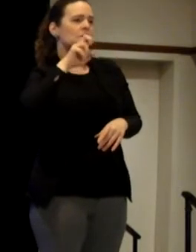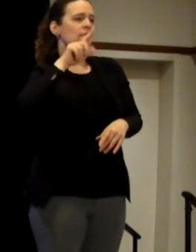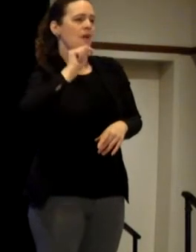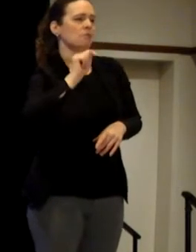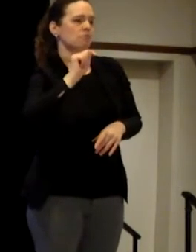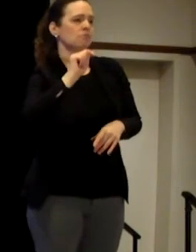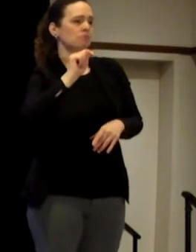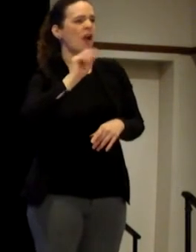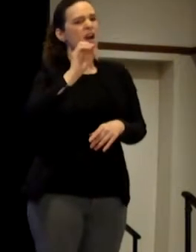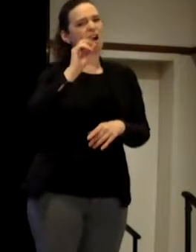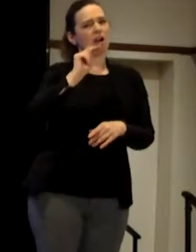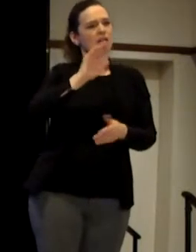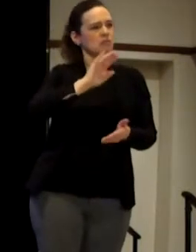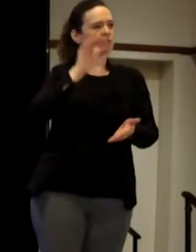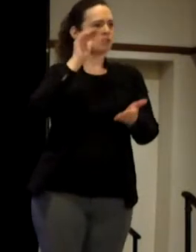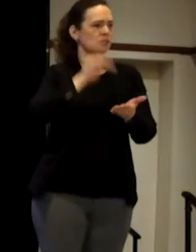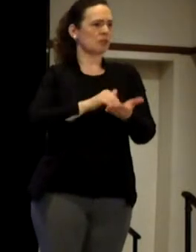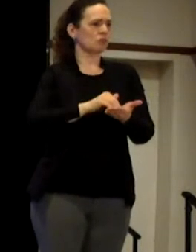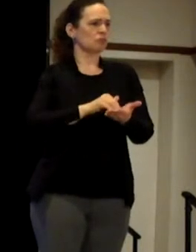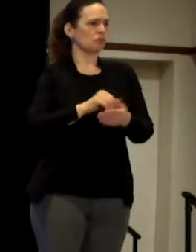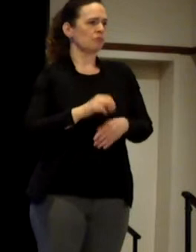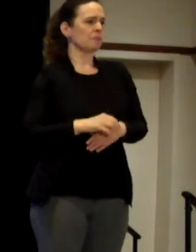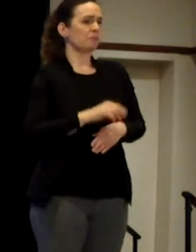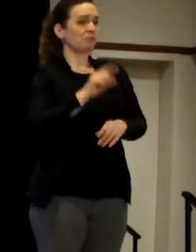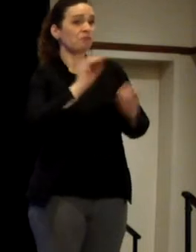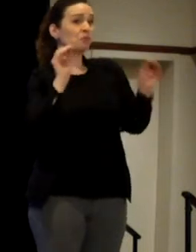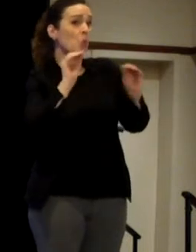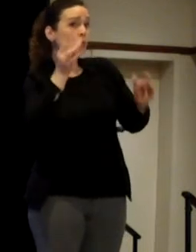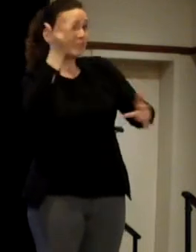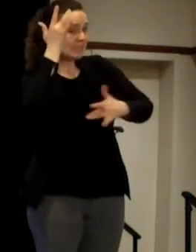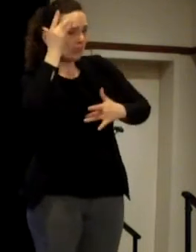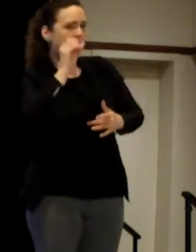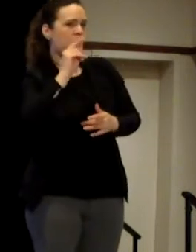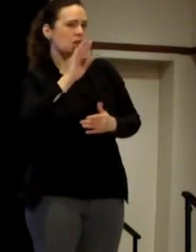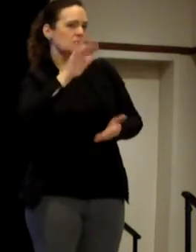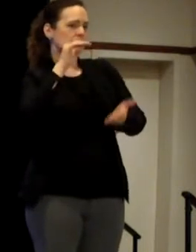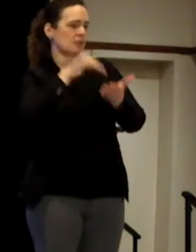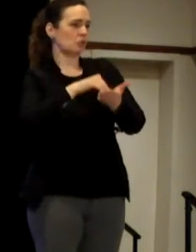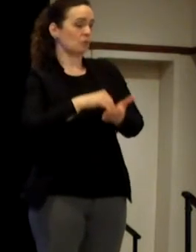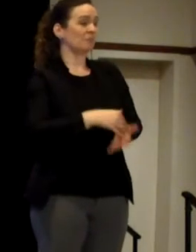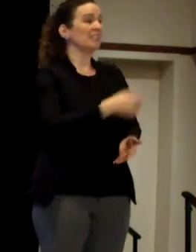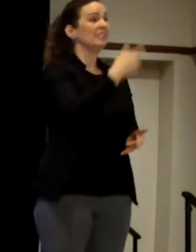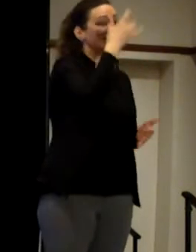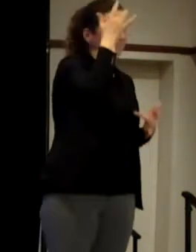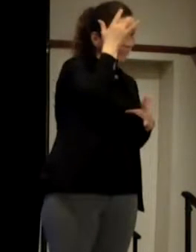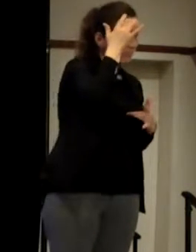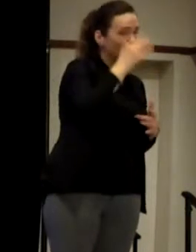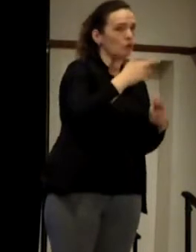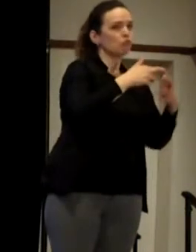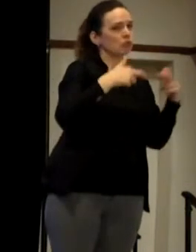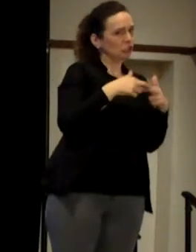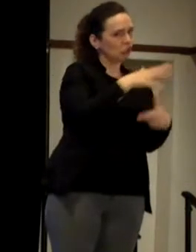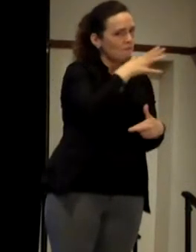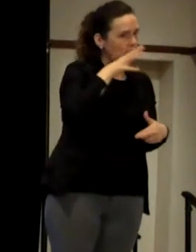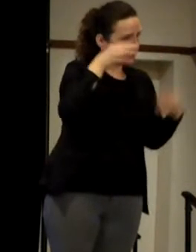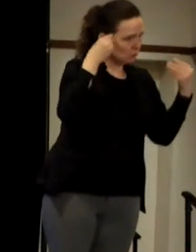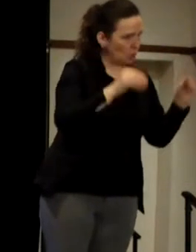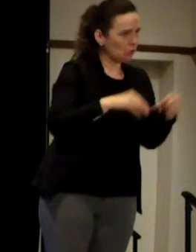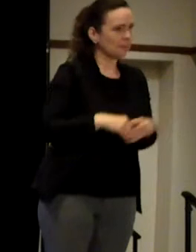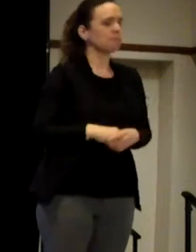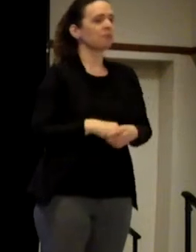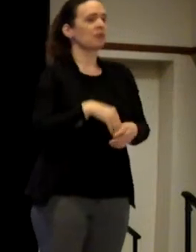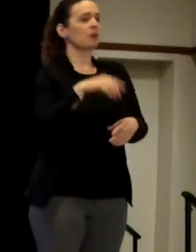for a asymptomatic rapid test. Another tool that we have. Couple other bullets. Dr. Gupta